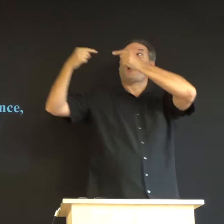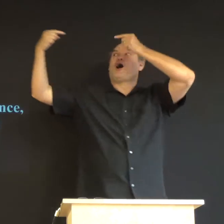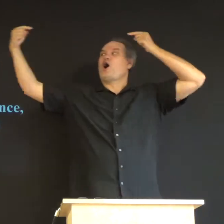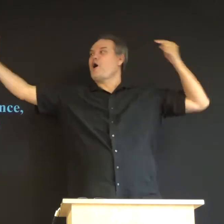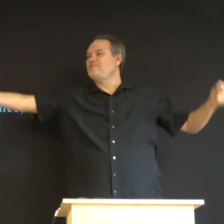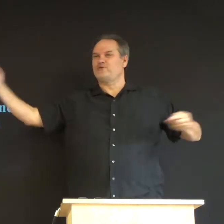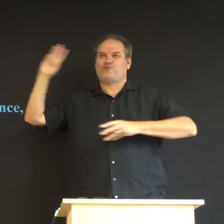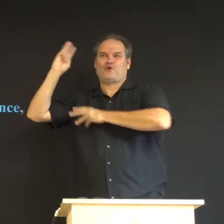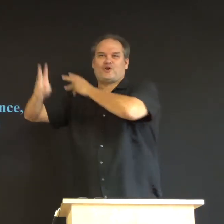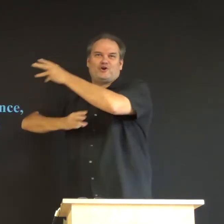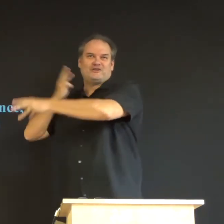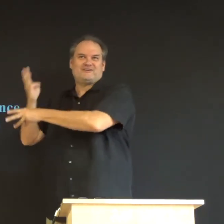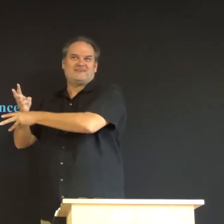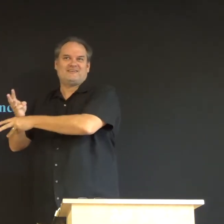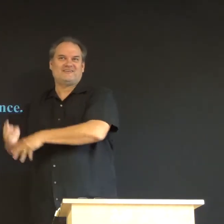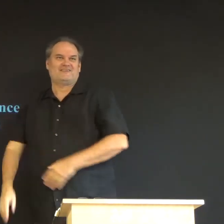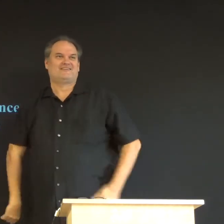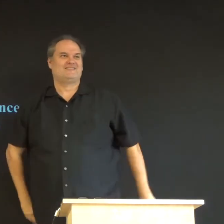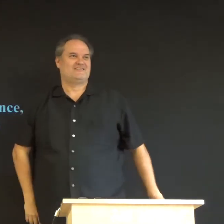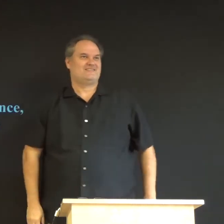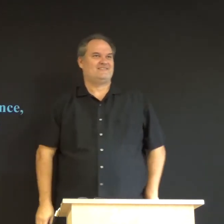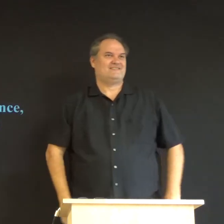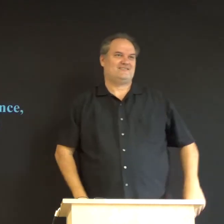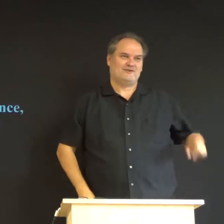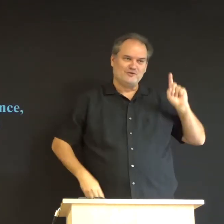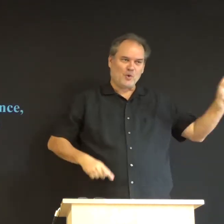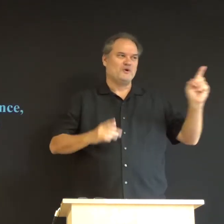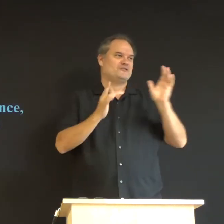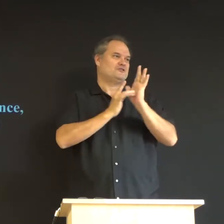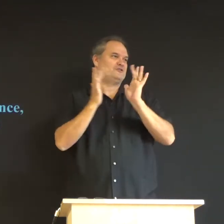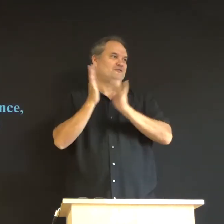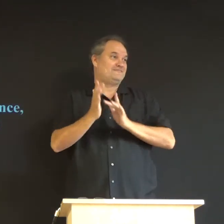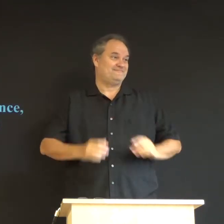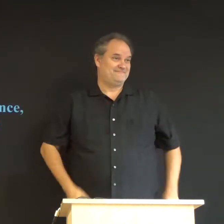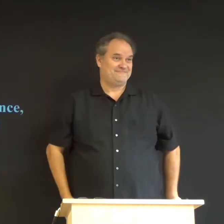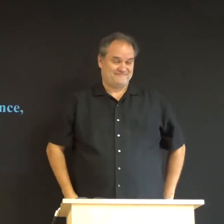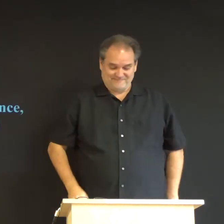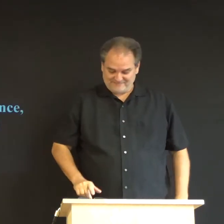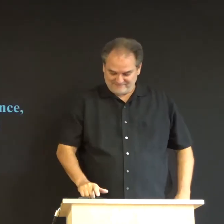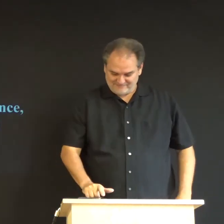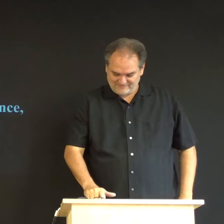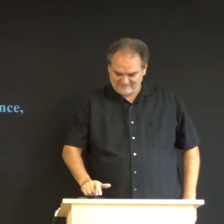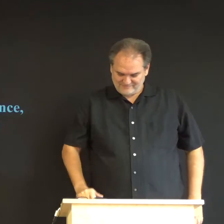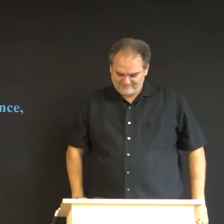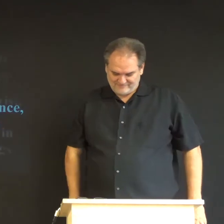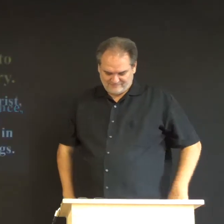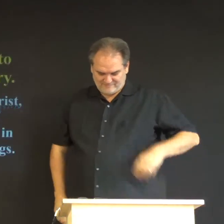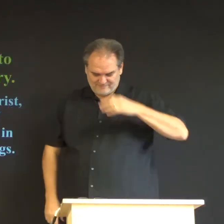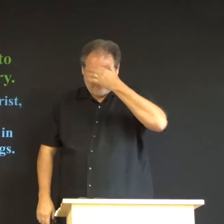direction. Go opposite to the wall. Okay, towards Jesus.